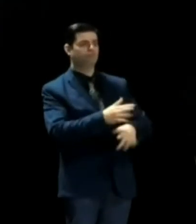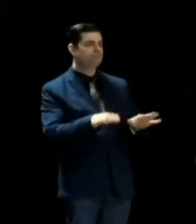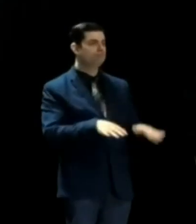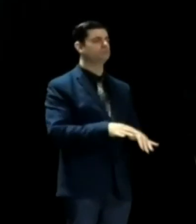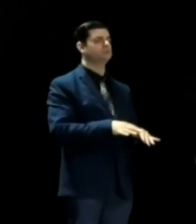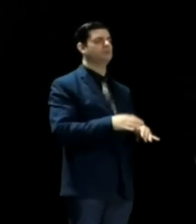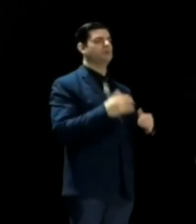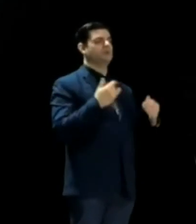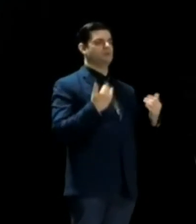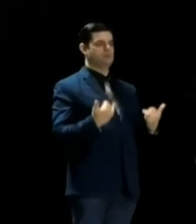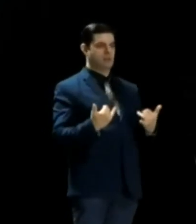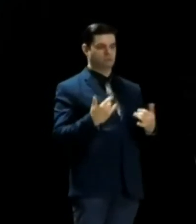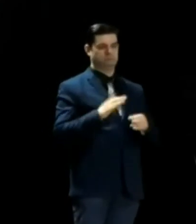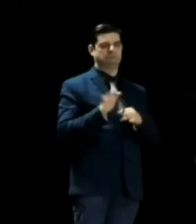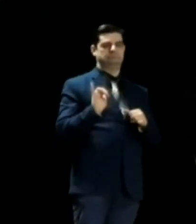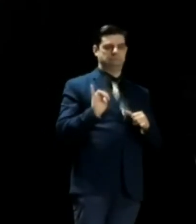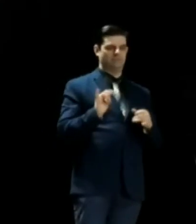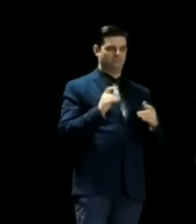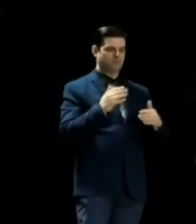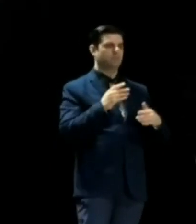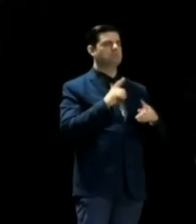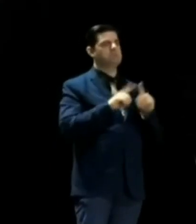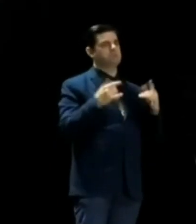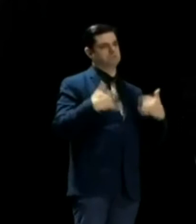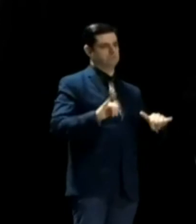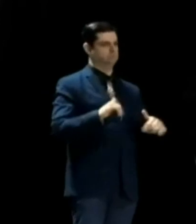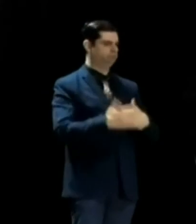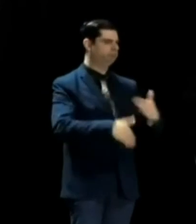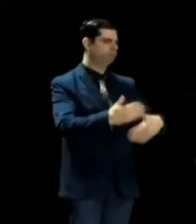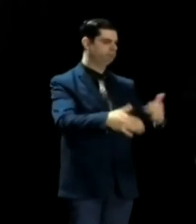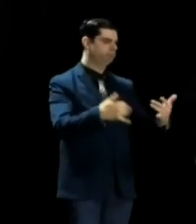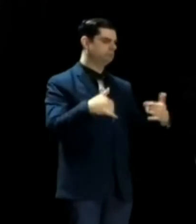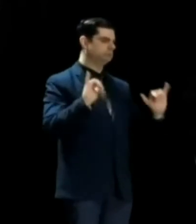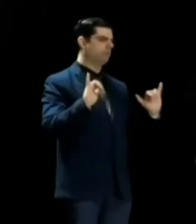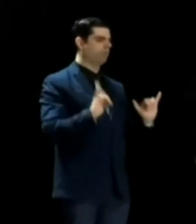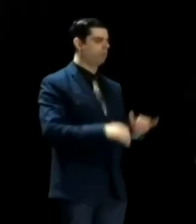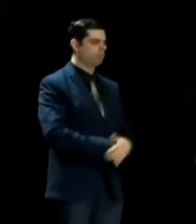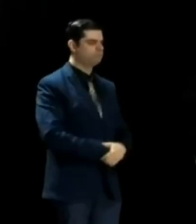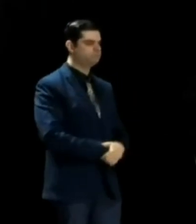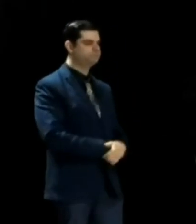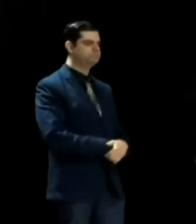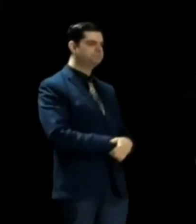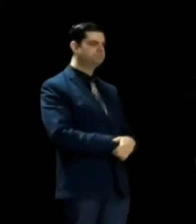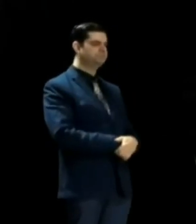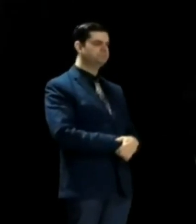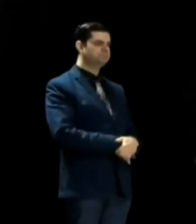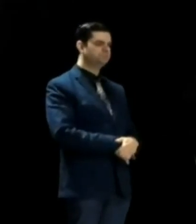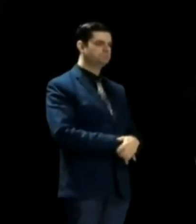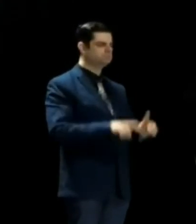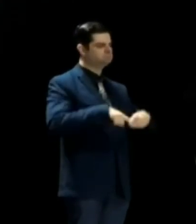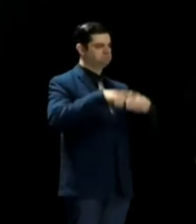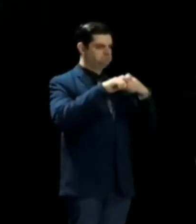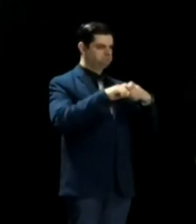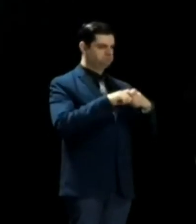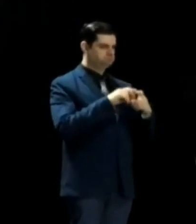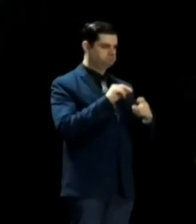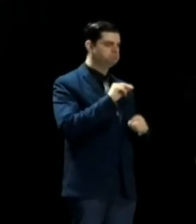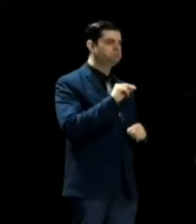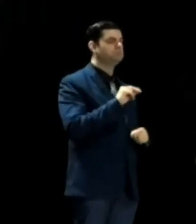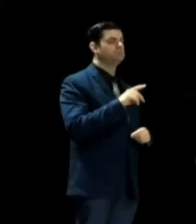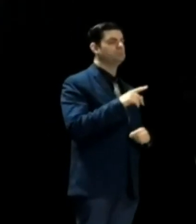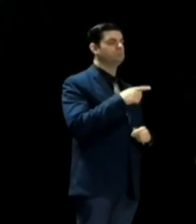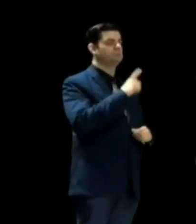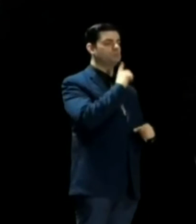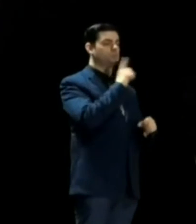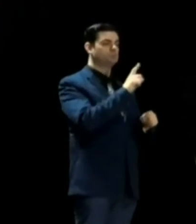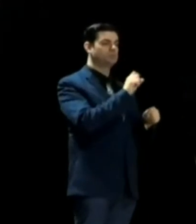the STEAM school, regional school, focused in on the strategic areas where our employers are